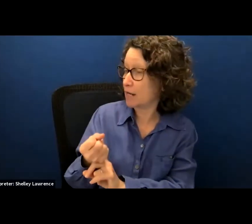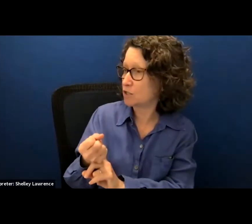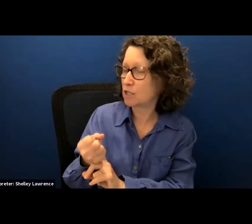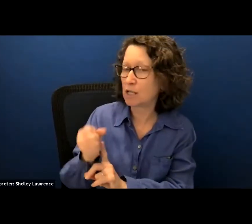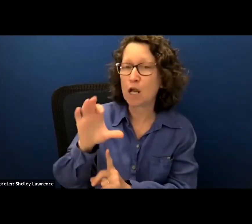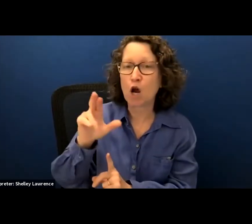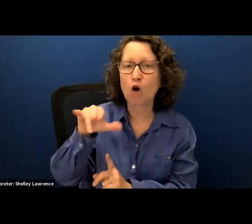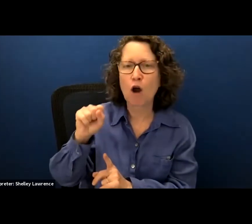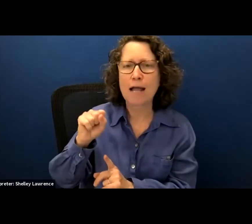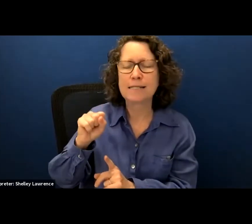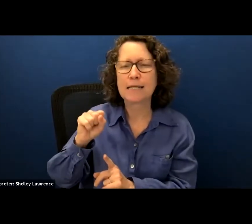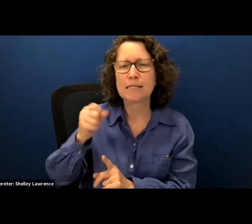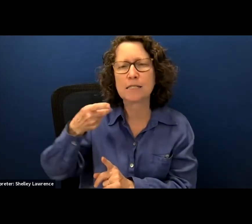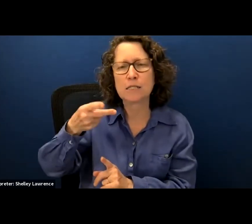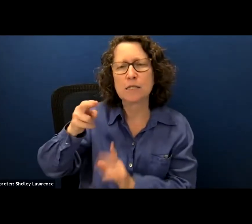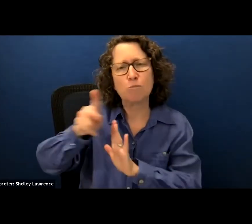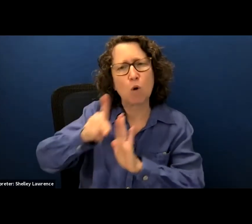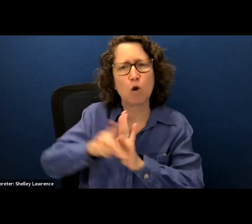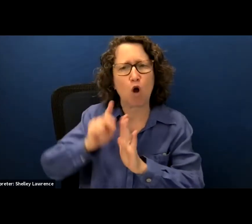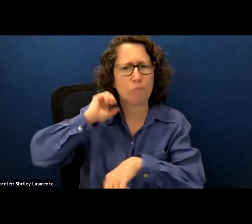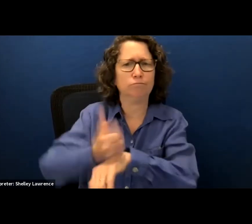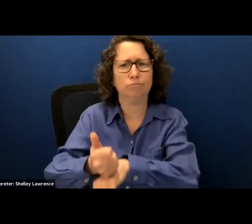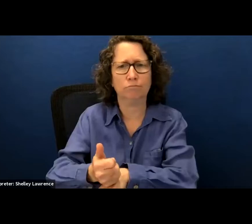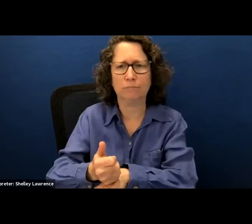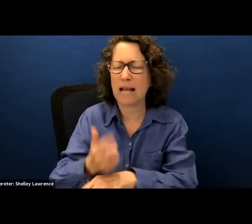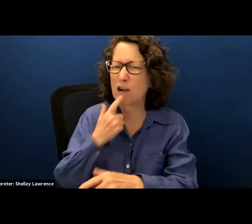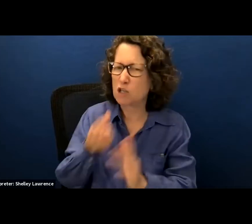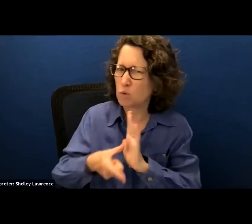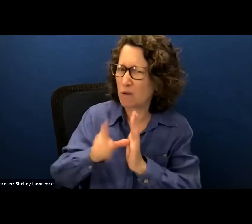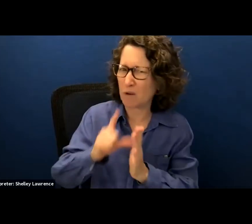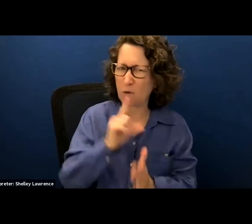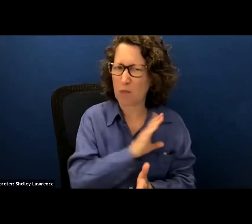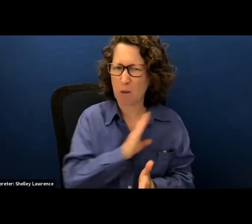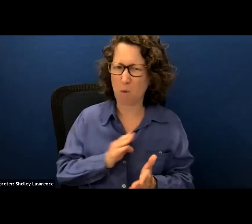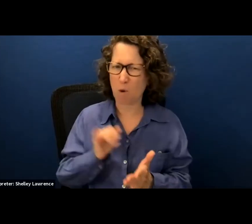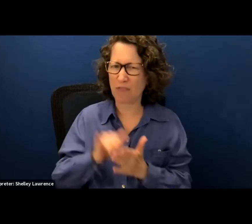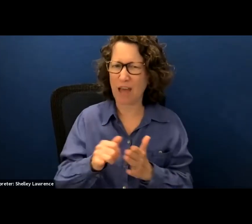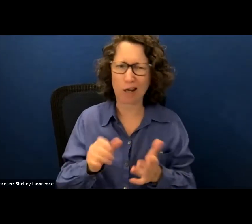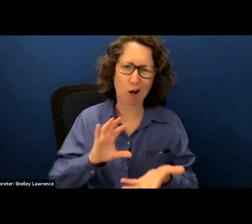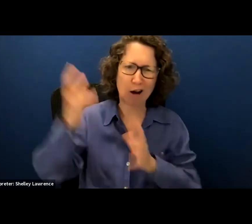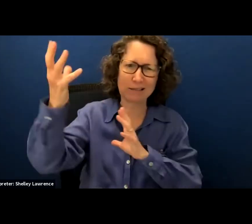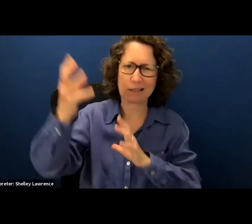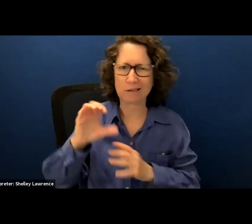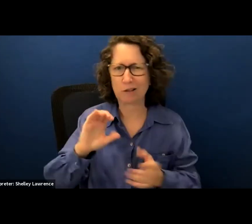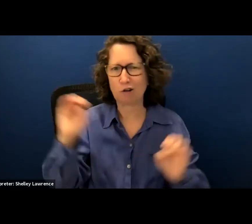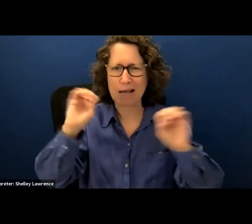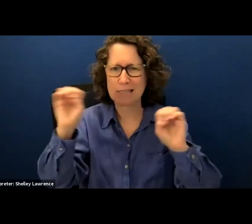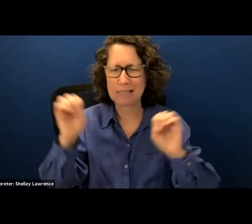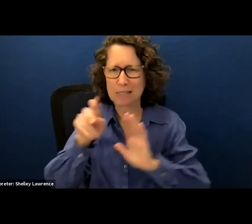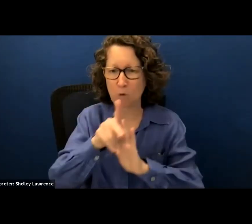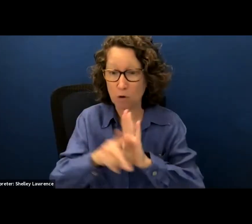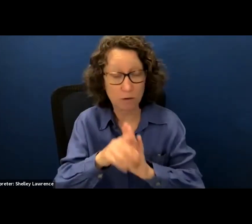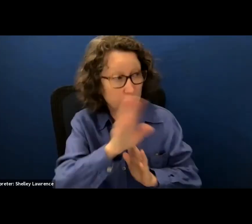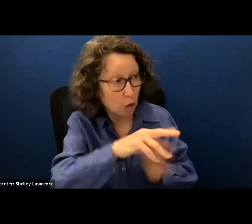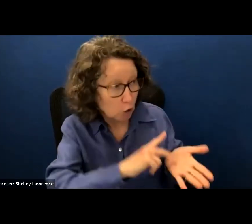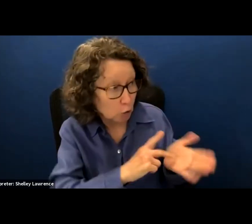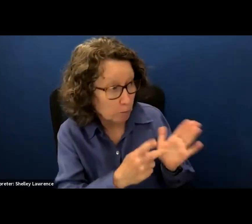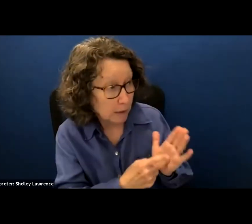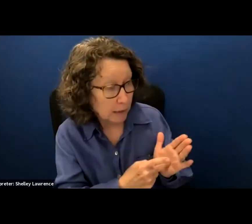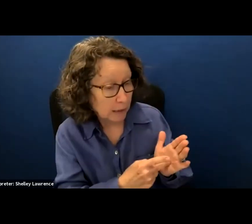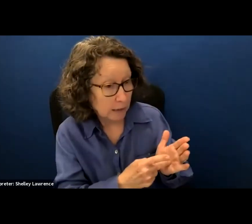crisis protocols kick in. And I was wondering if you could review for the board what those are. You mean when